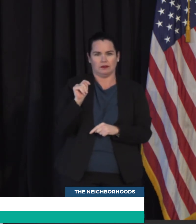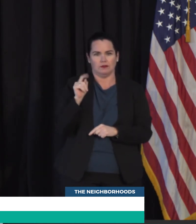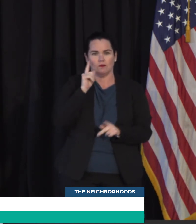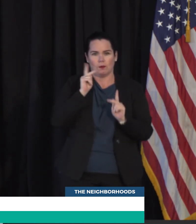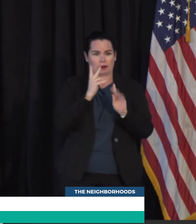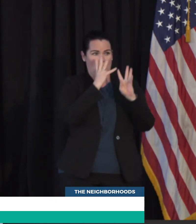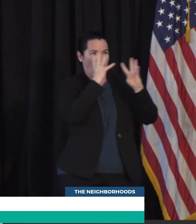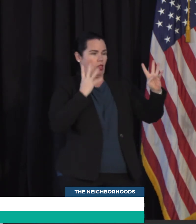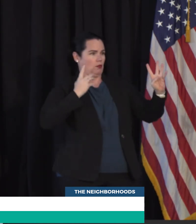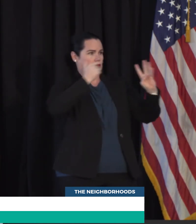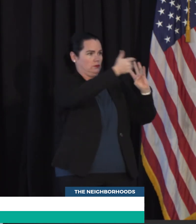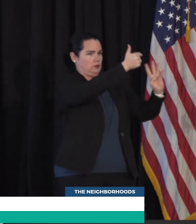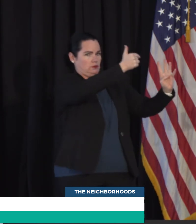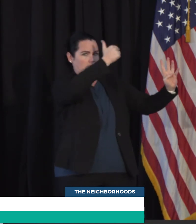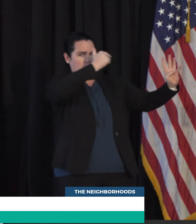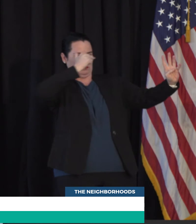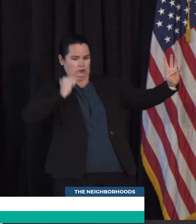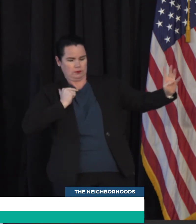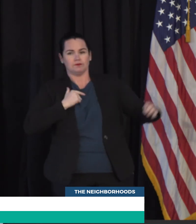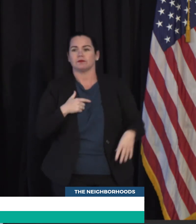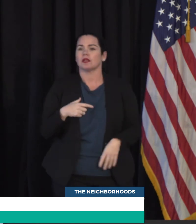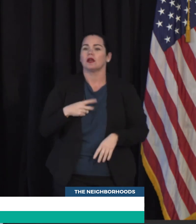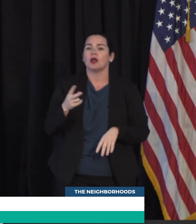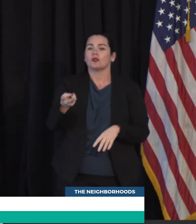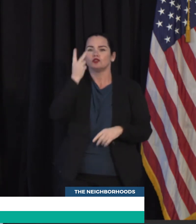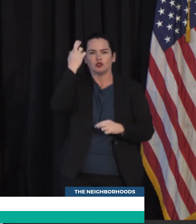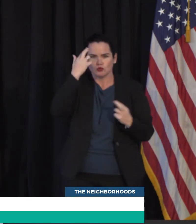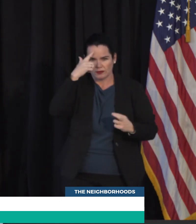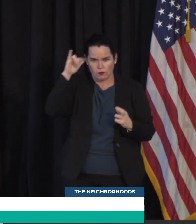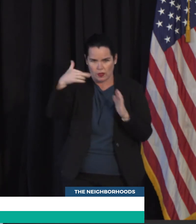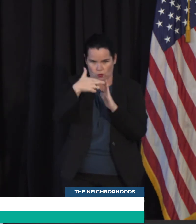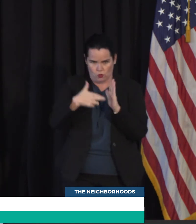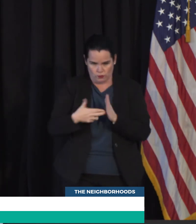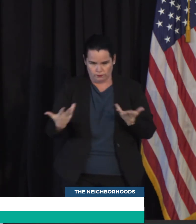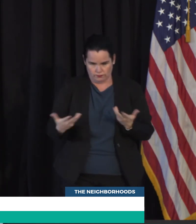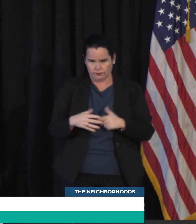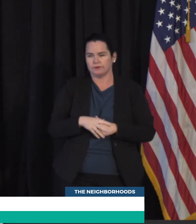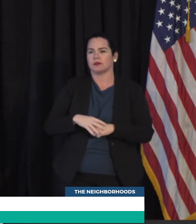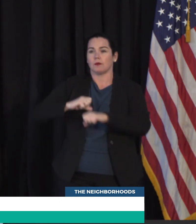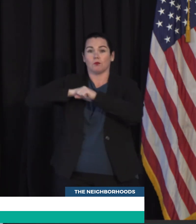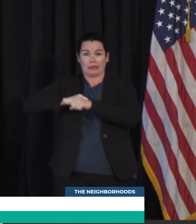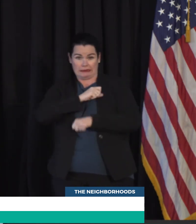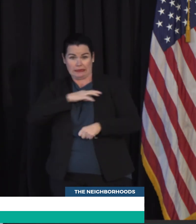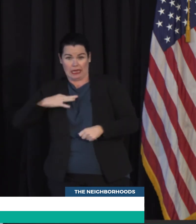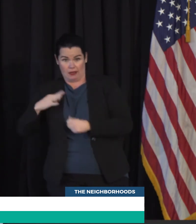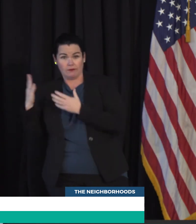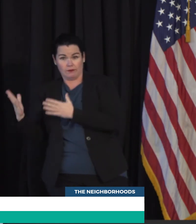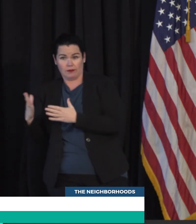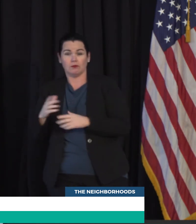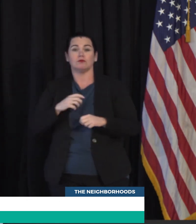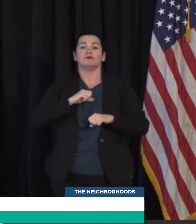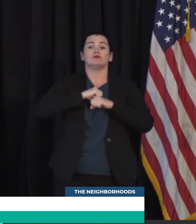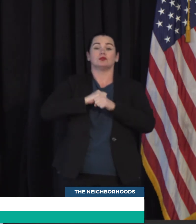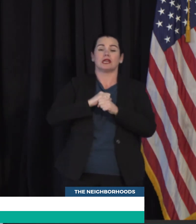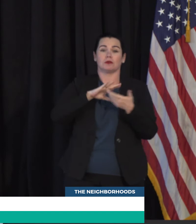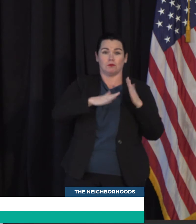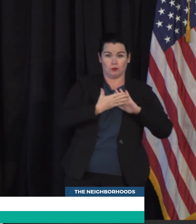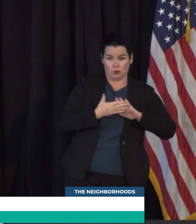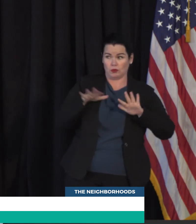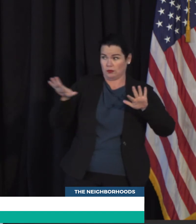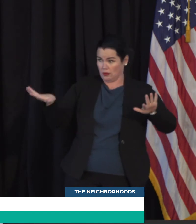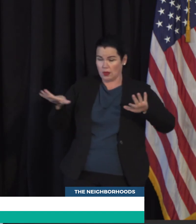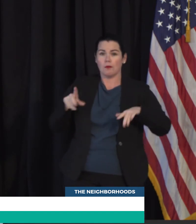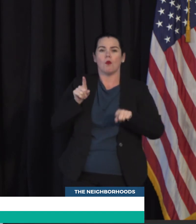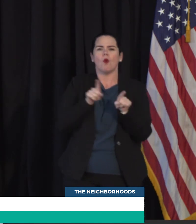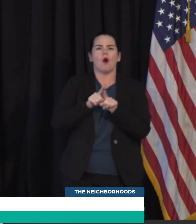are twofold. One is to protect the workers and the community, and the second is to reduce community